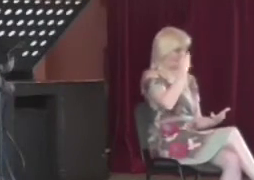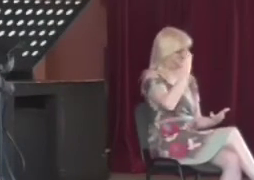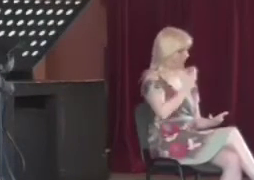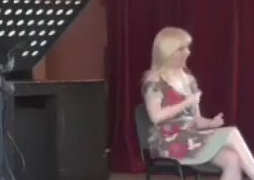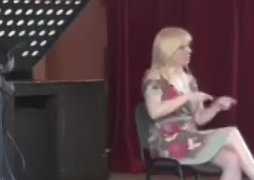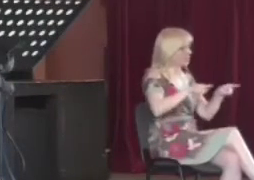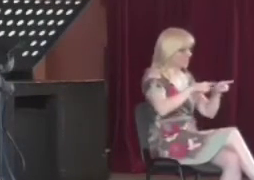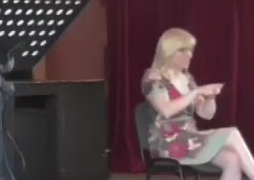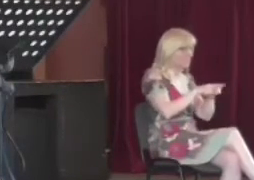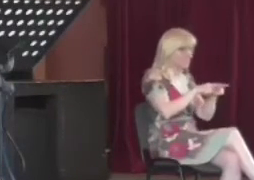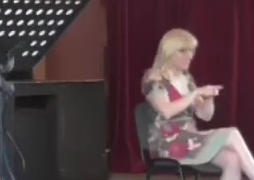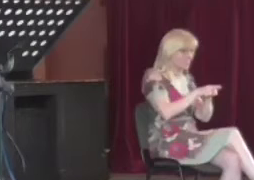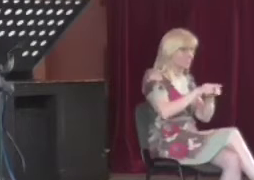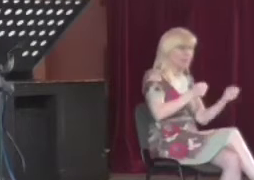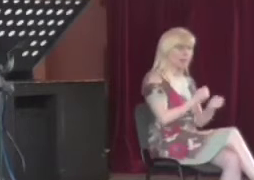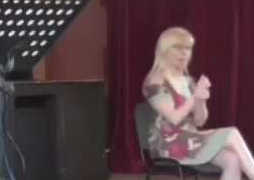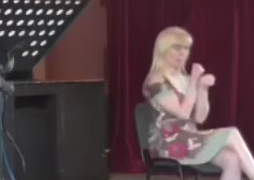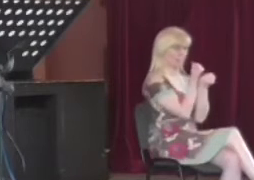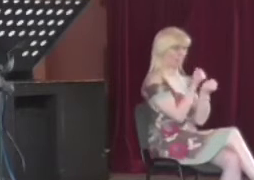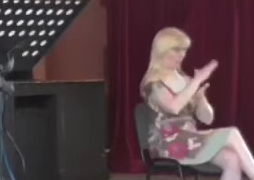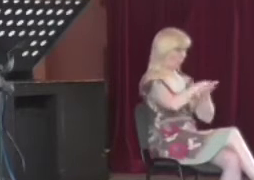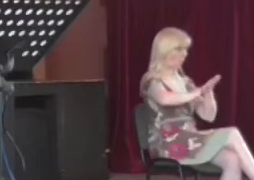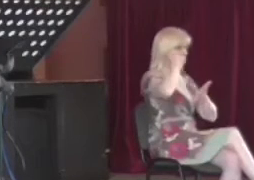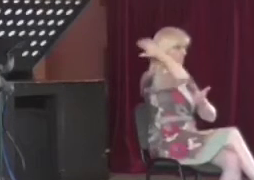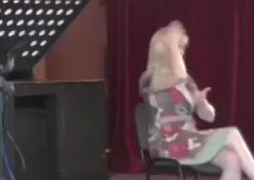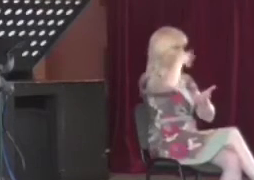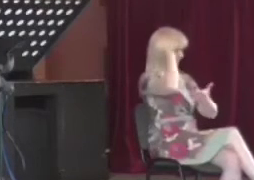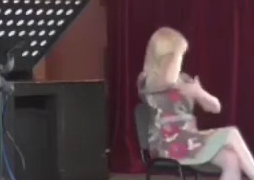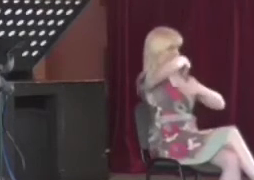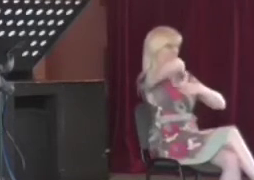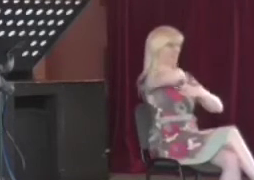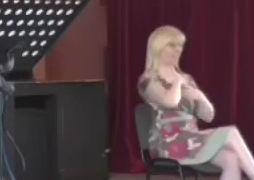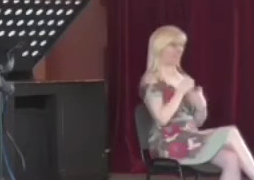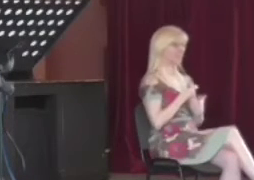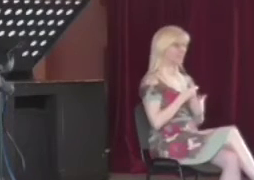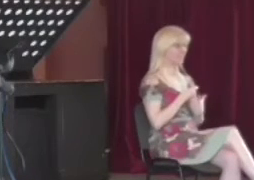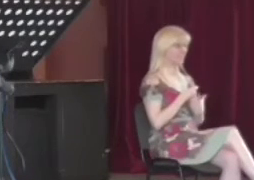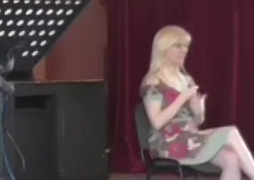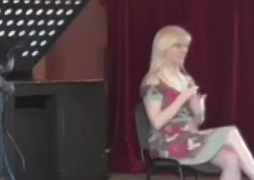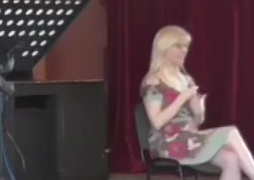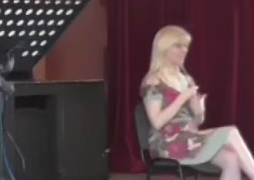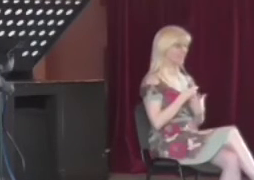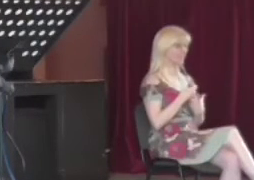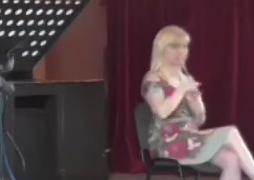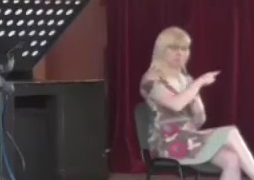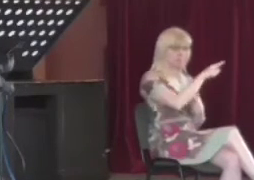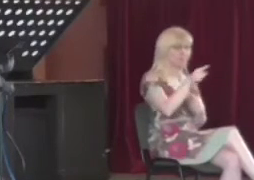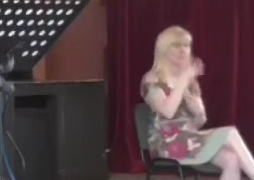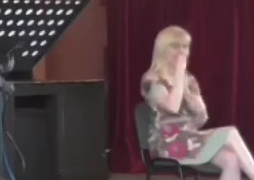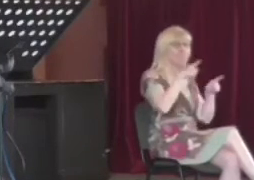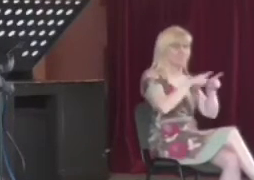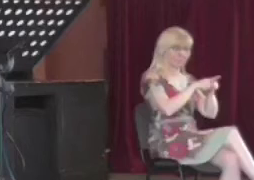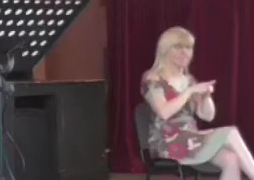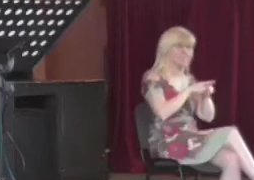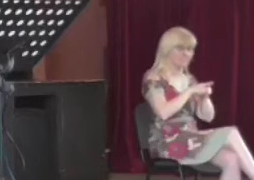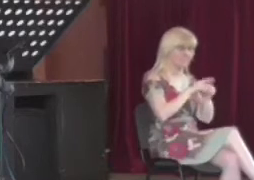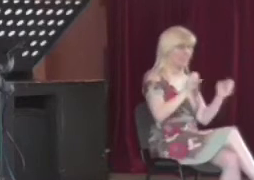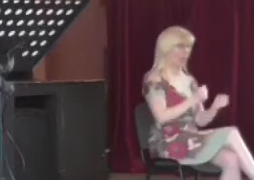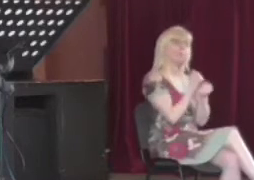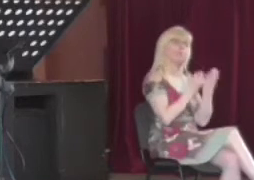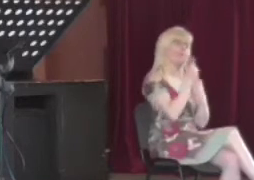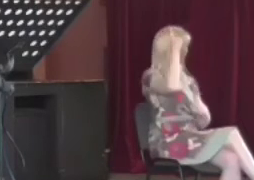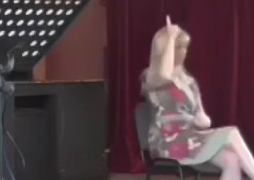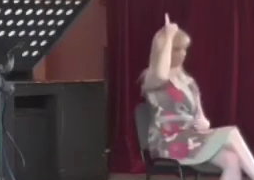took a thug, and changed him to proclaim the gospel. And people are like, who is